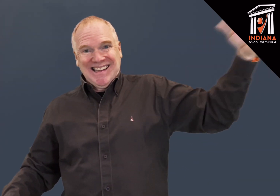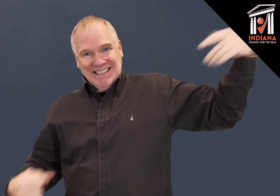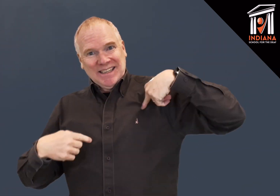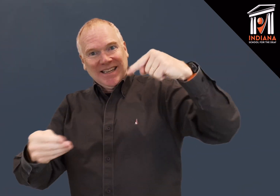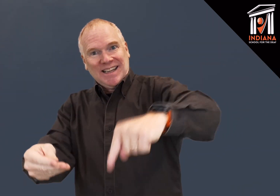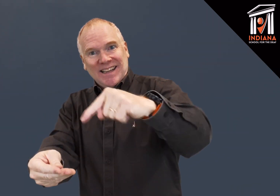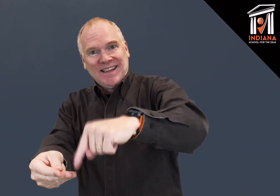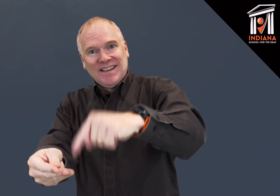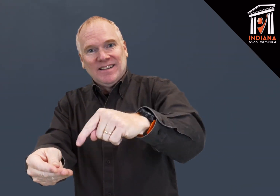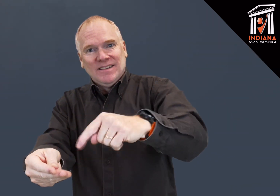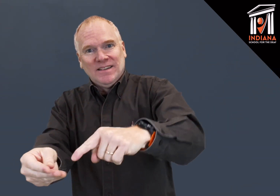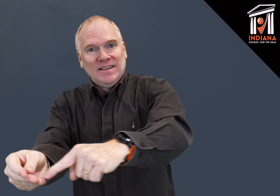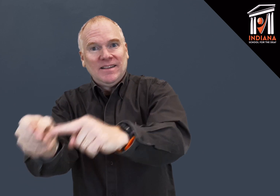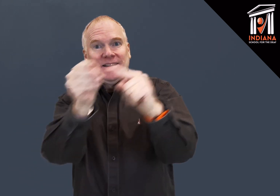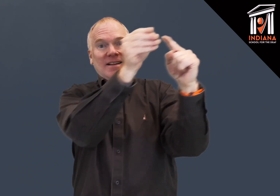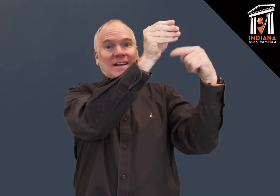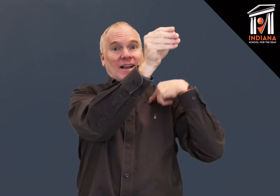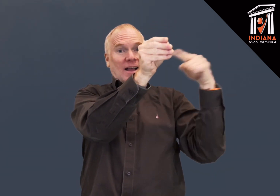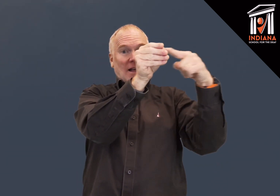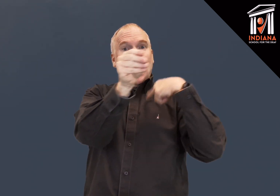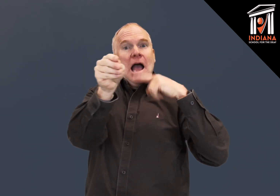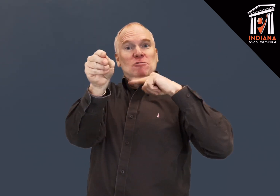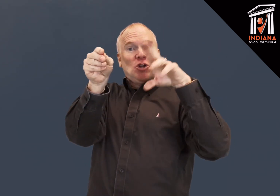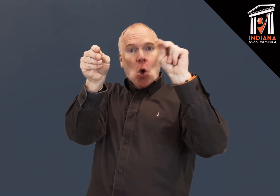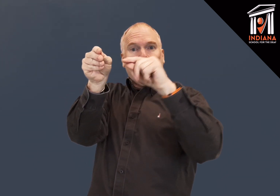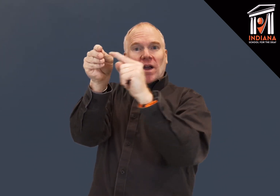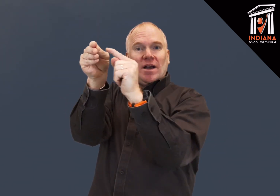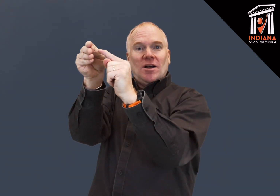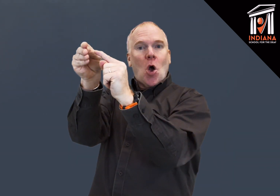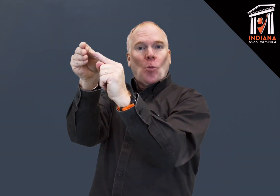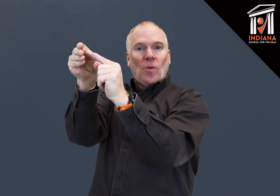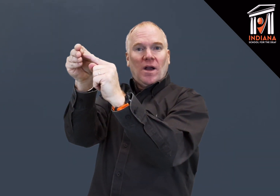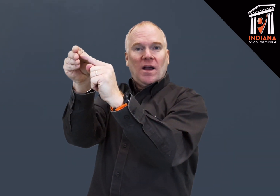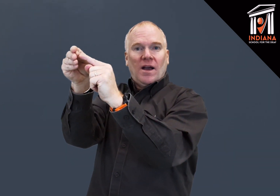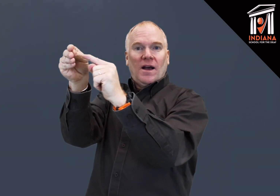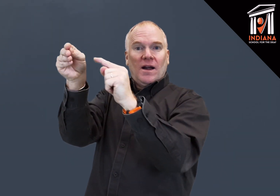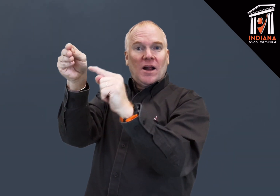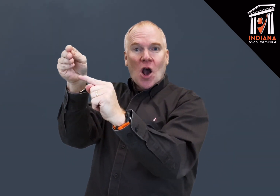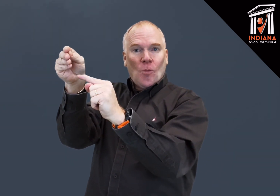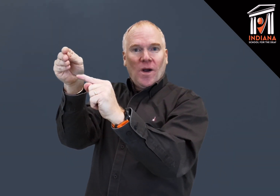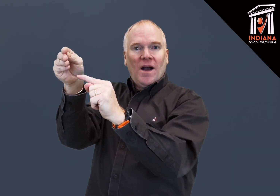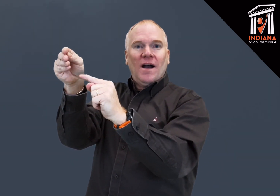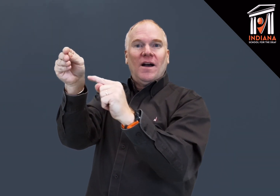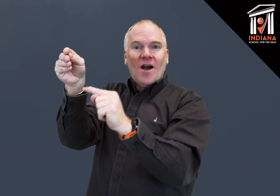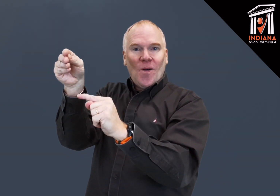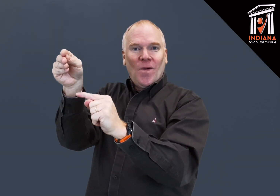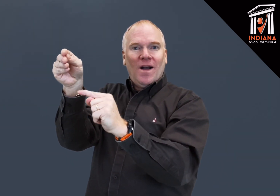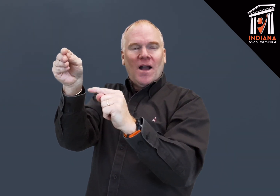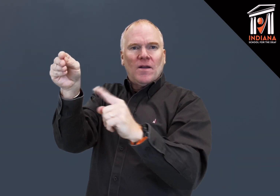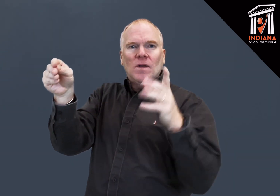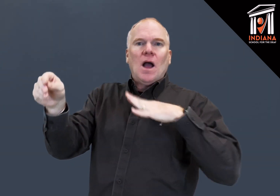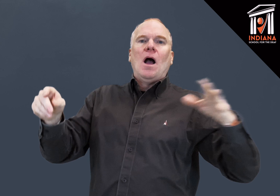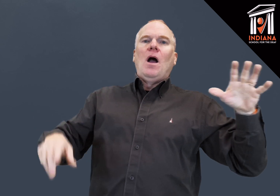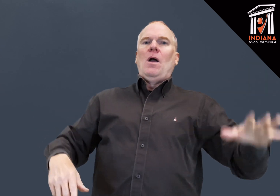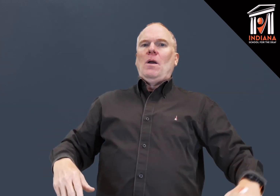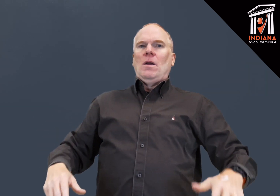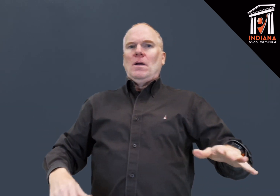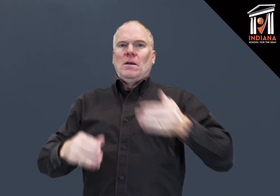So they were waving, and I saw it, and I said, this questionnaire, I pointed to it, and I pointed to all the